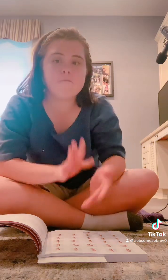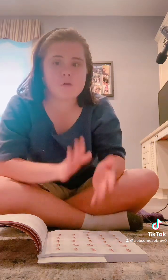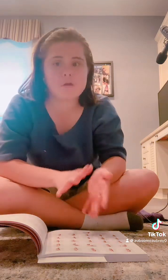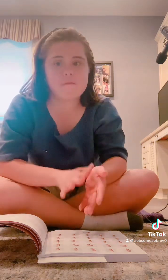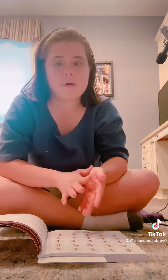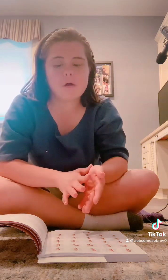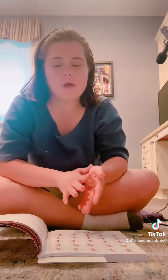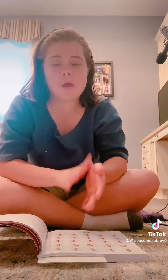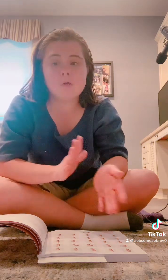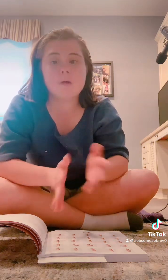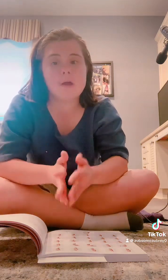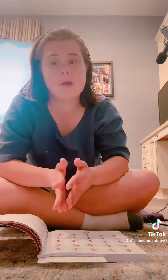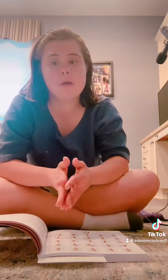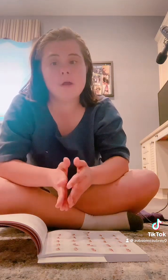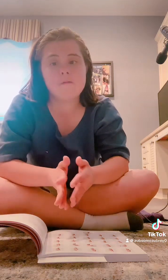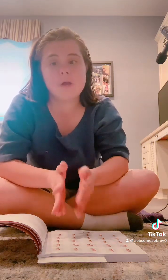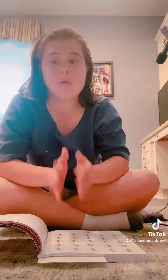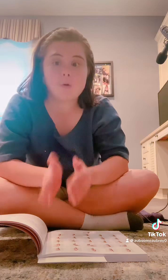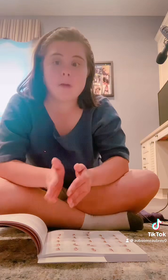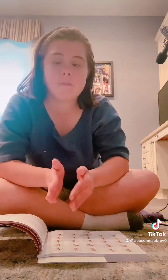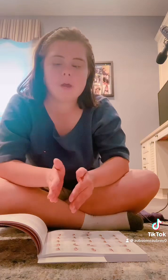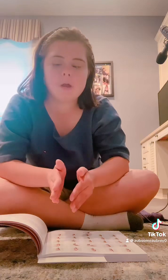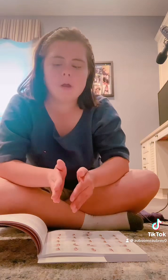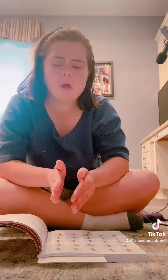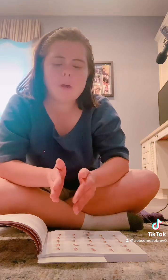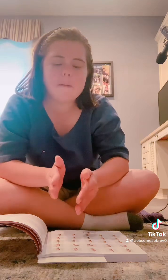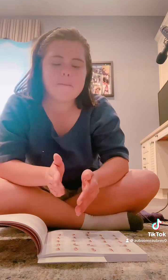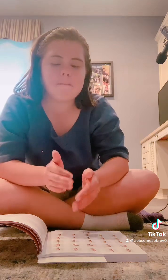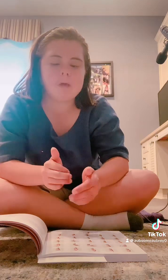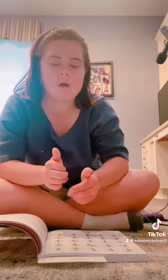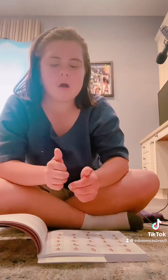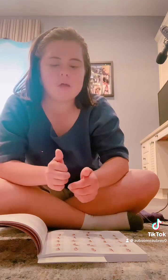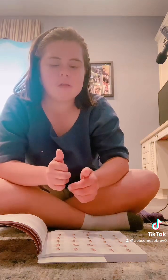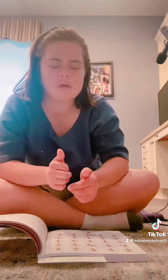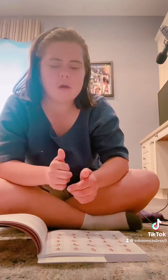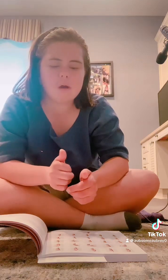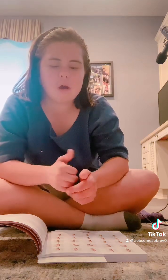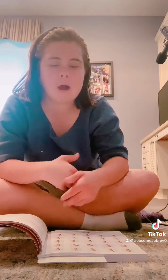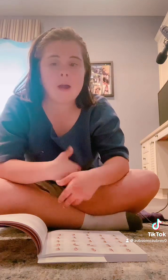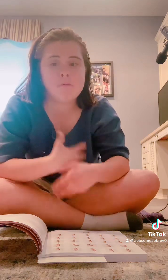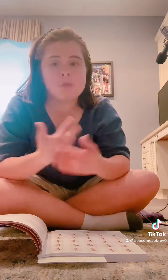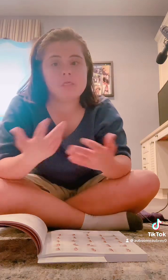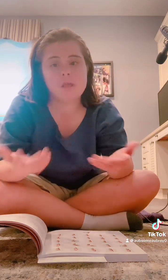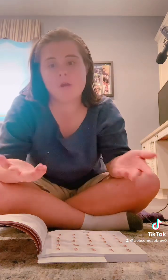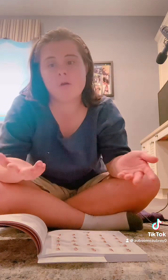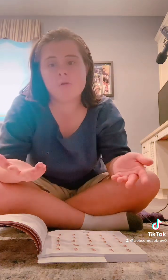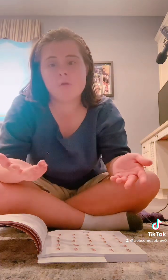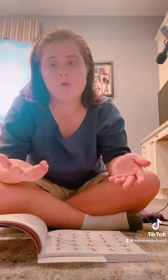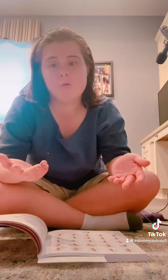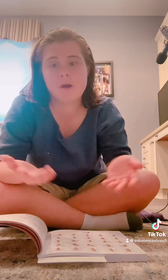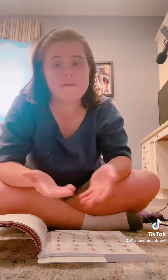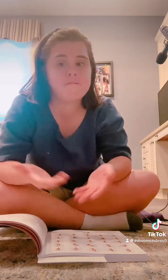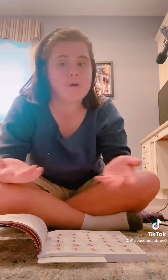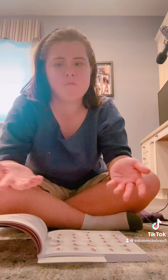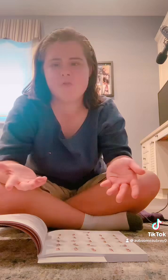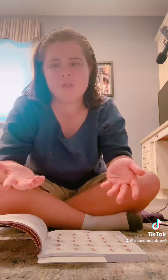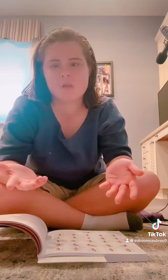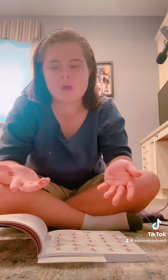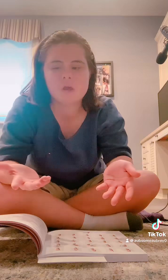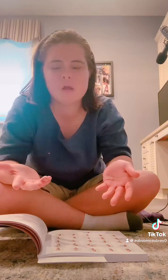off, it's okay if I don't get paid because I'm just there to have fun with these kids